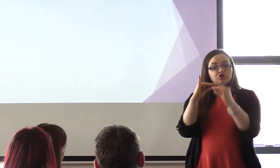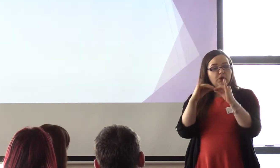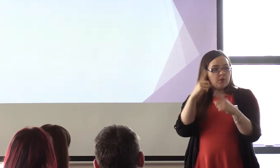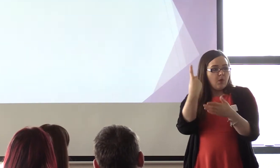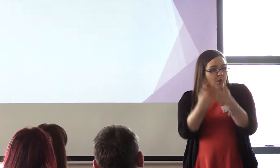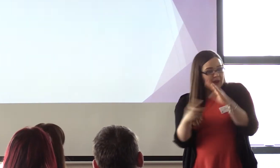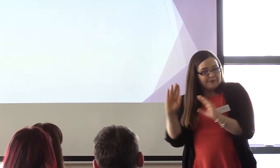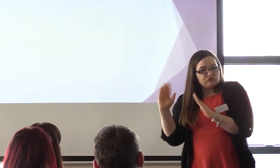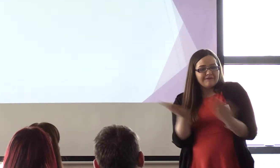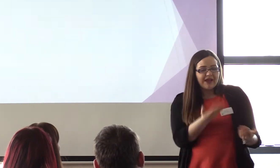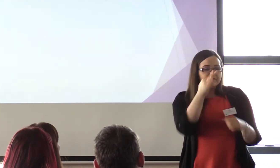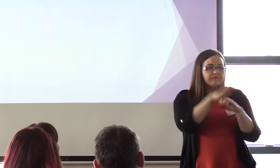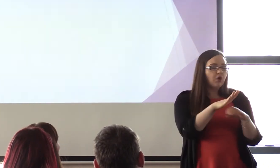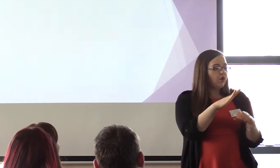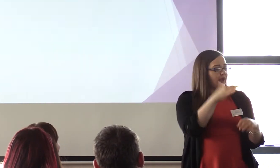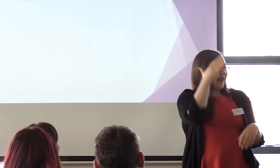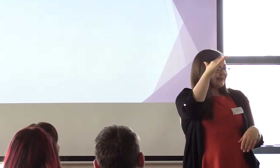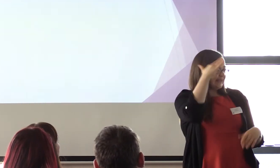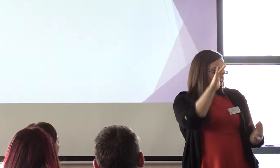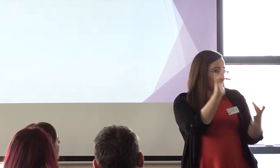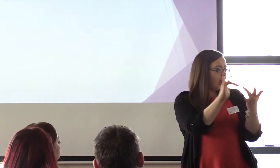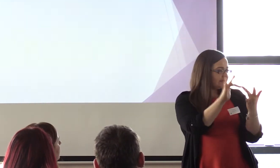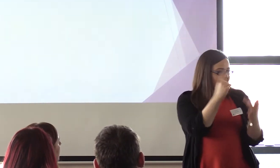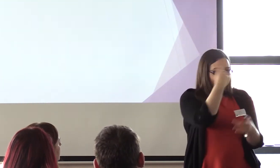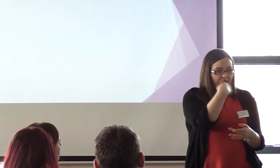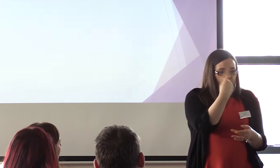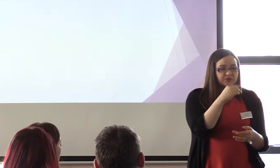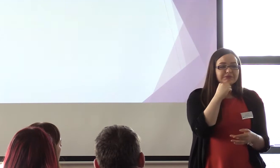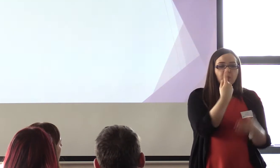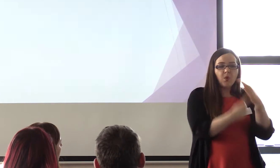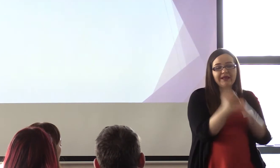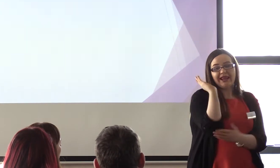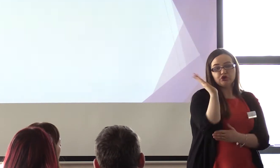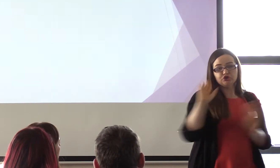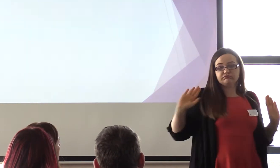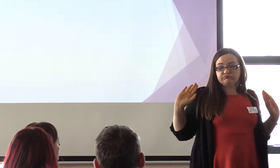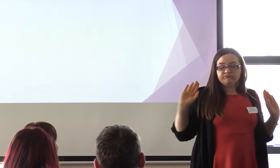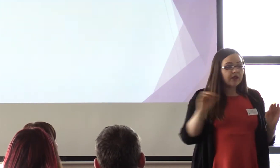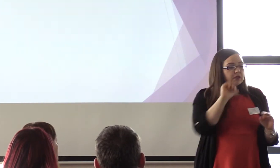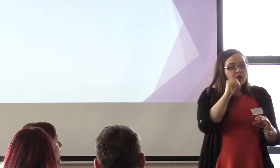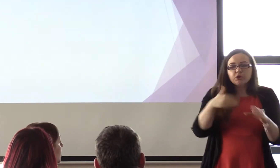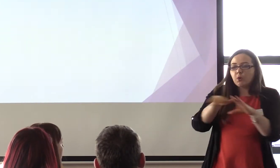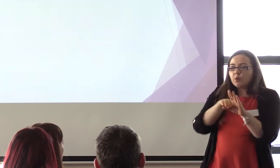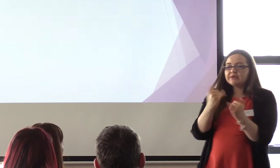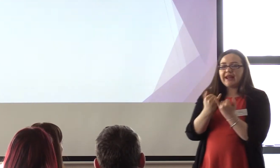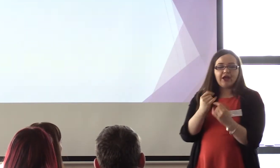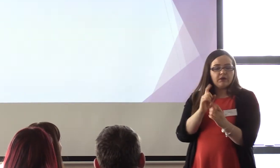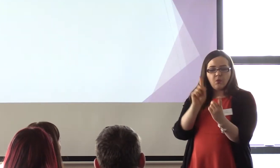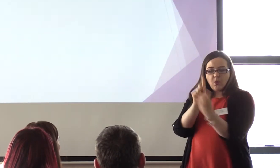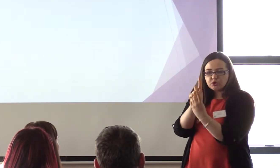that be an interpreter. The interpreters are only provided for academic contact hours, which means it's only the lectures where the interpreter